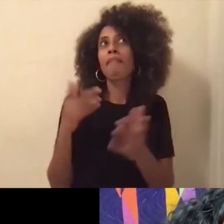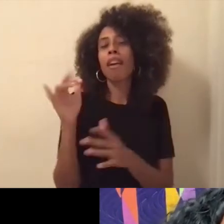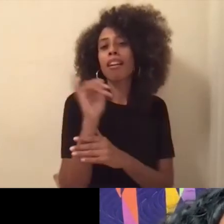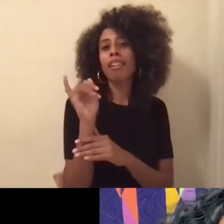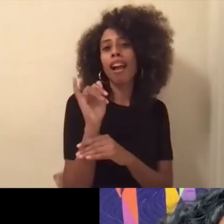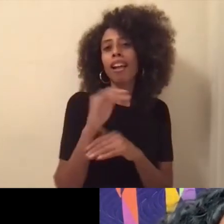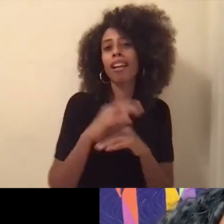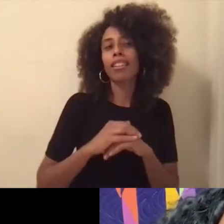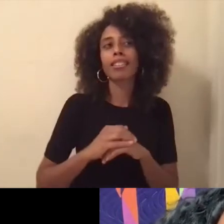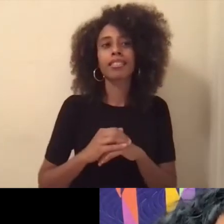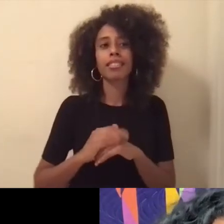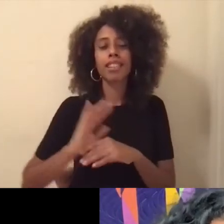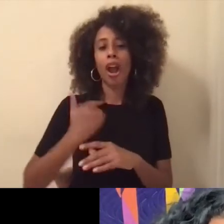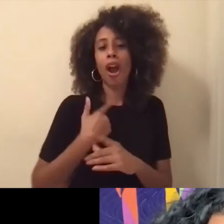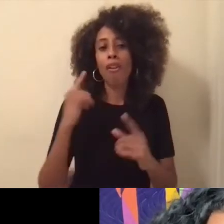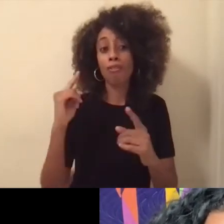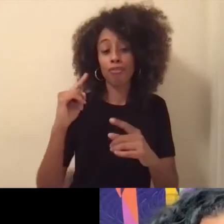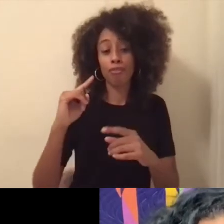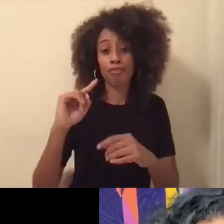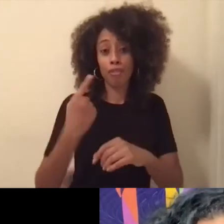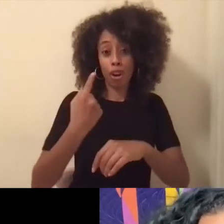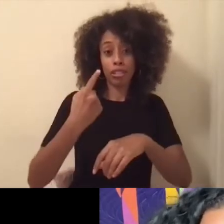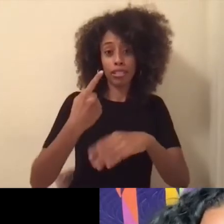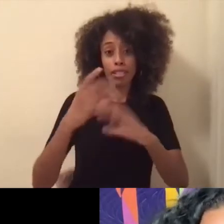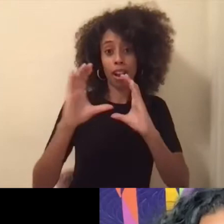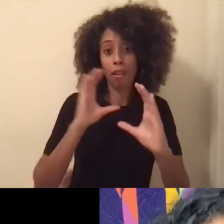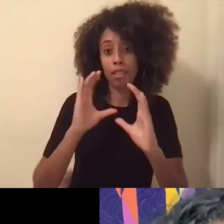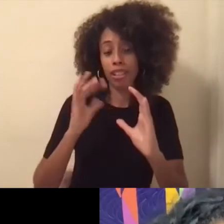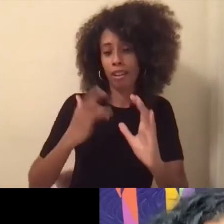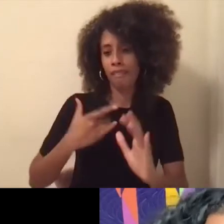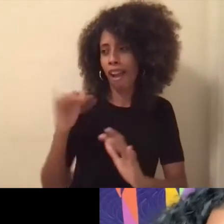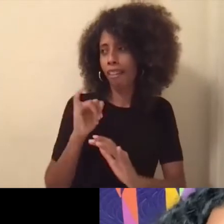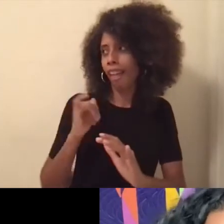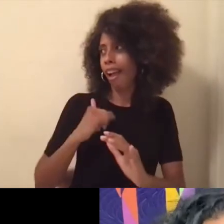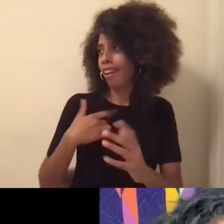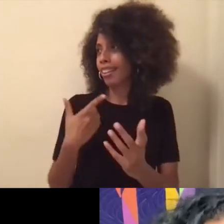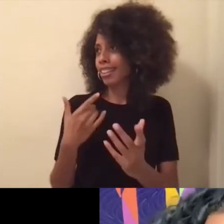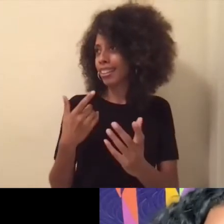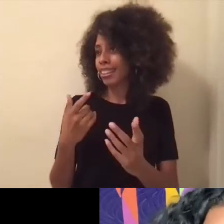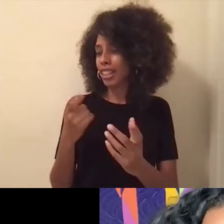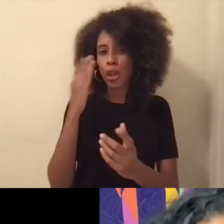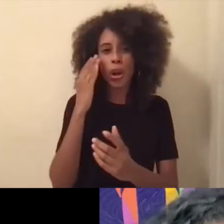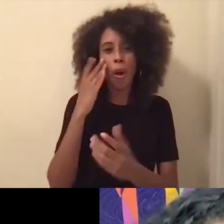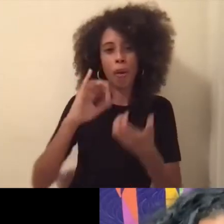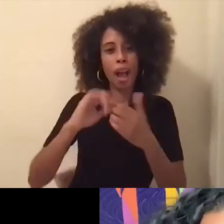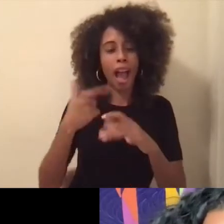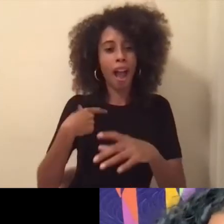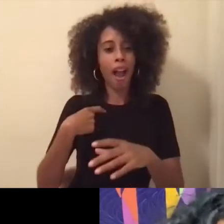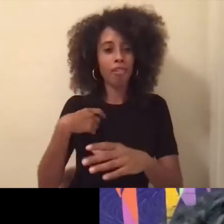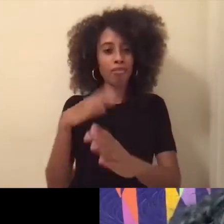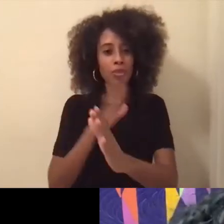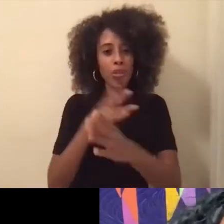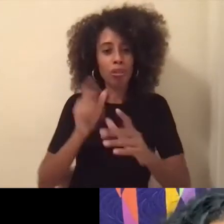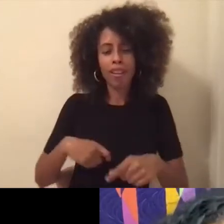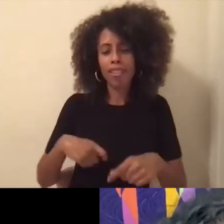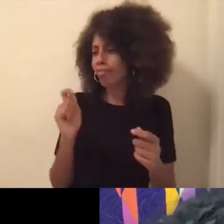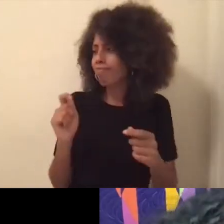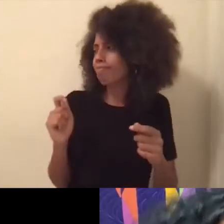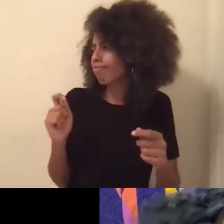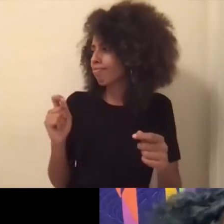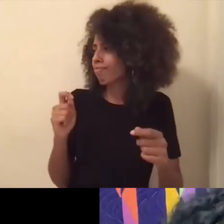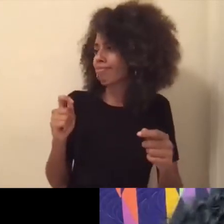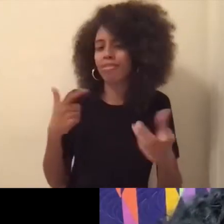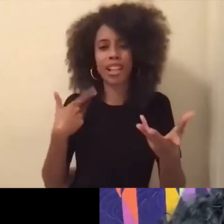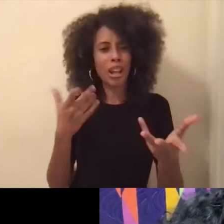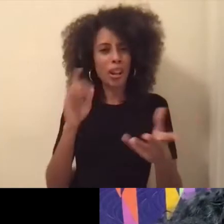our first conversation felt like a jam session, like with musicians, how they just jam. We were just like simpatico,